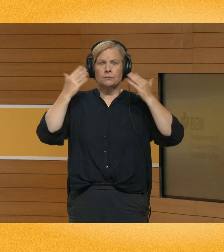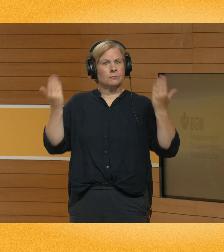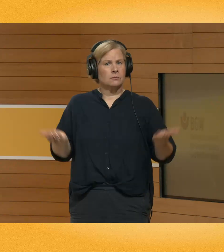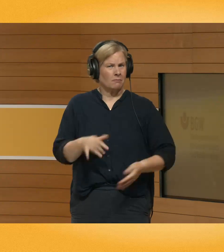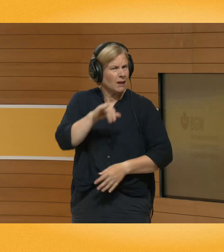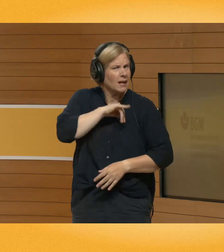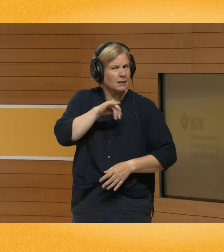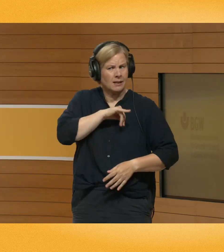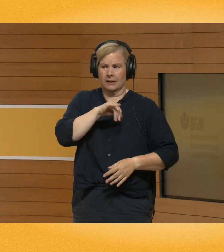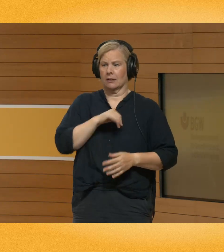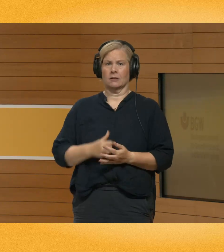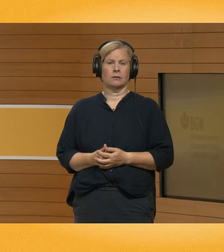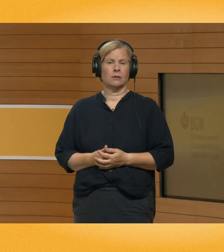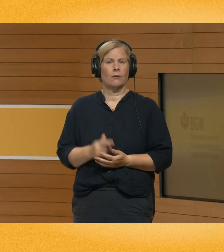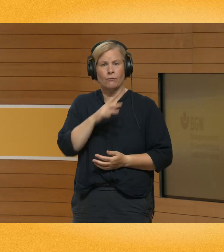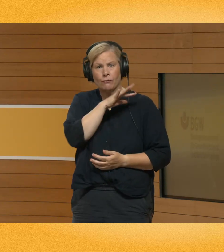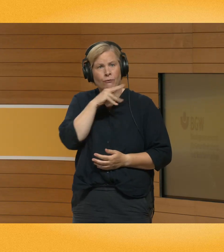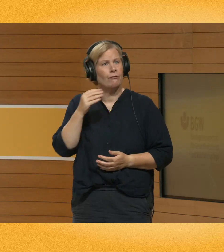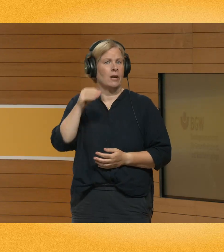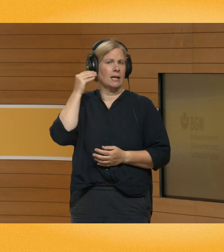stories and especially initiatives.